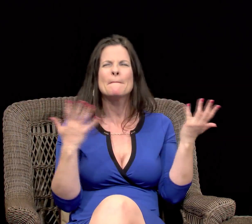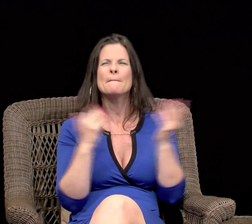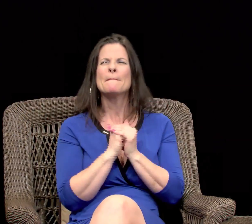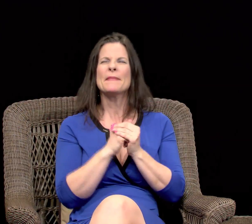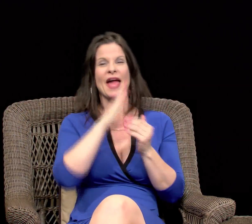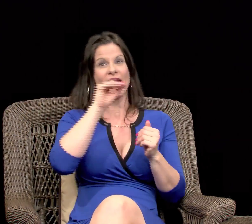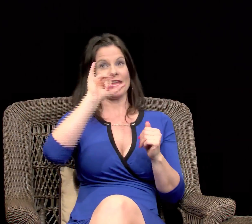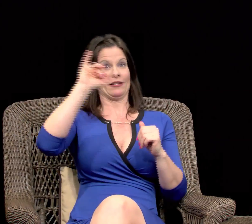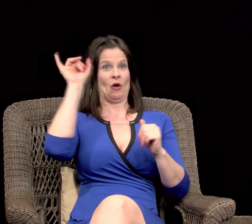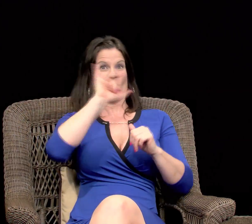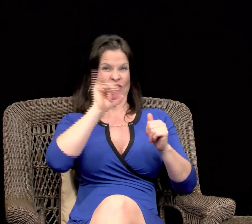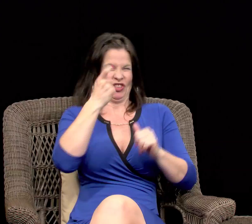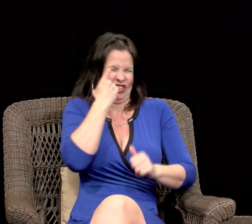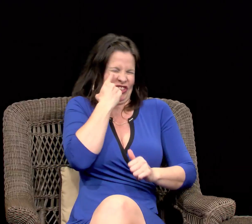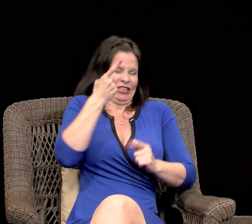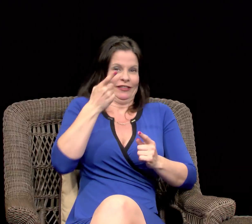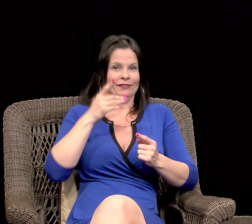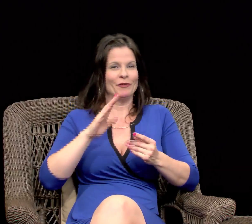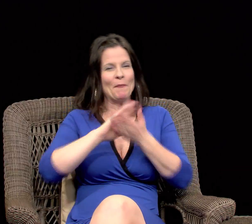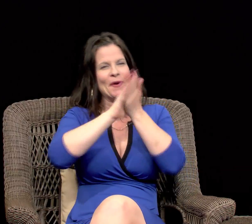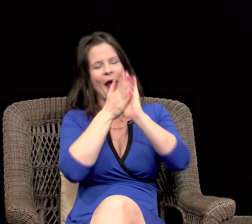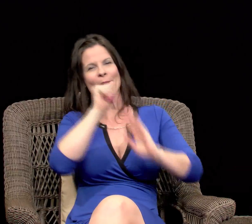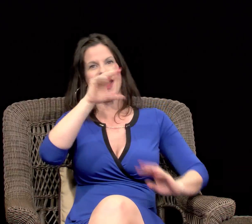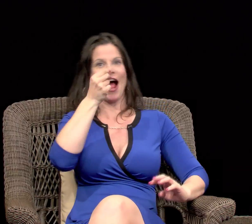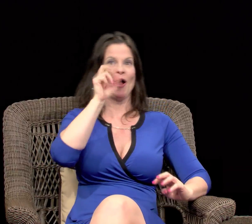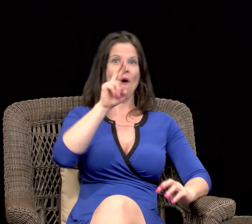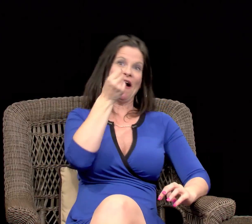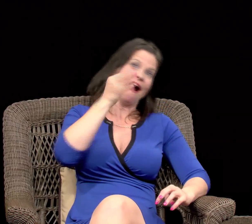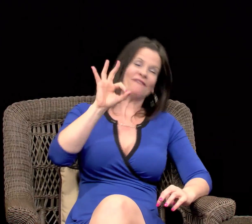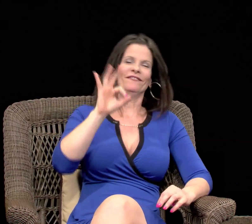her friendliness. And also,